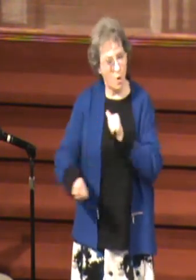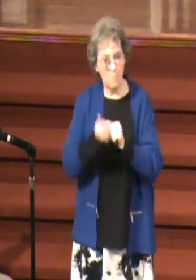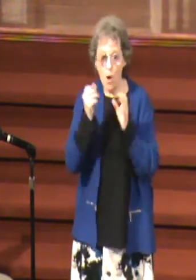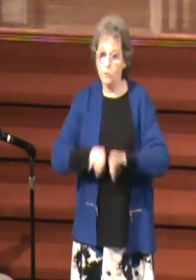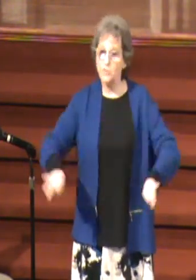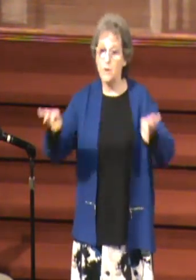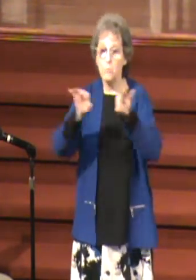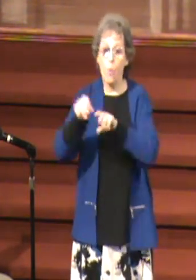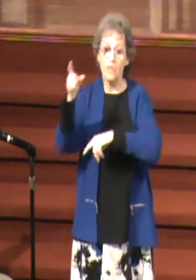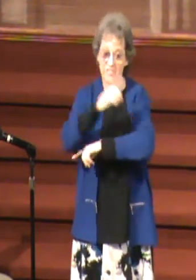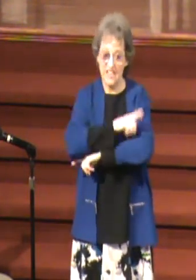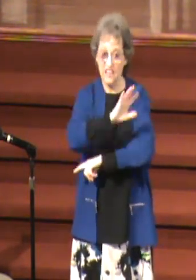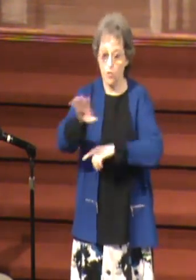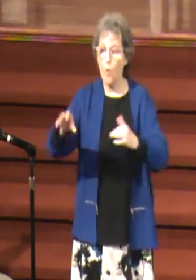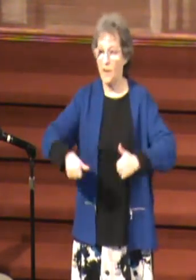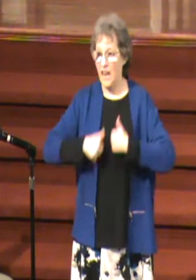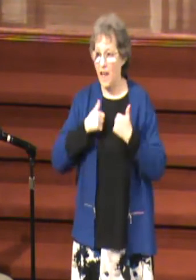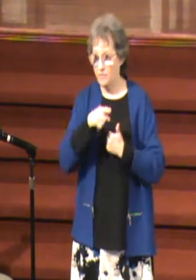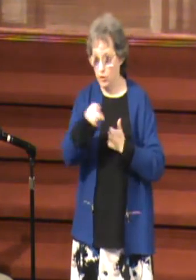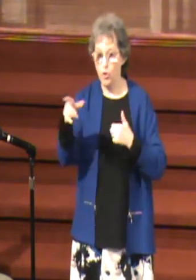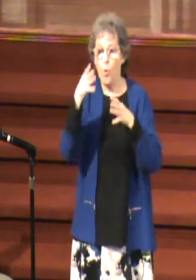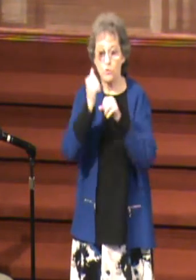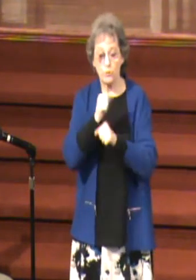you trust Christ as your Savior.